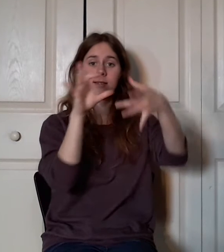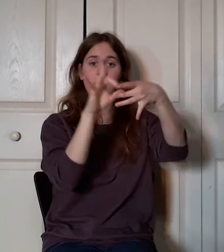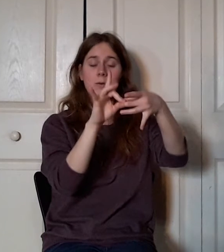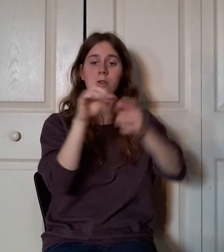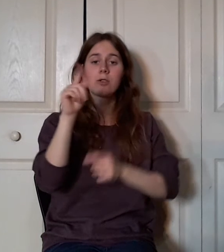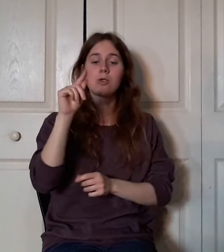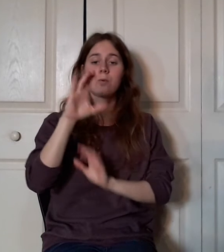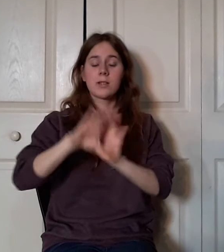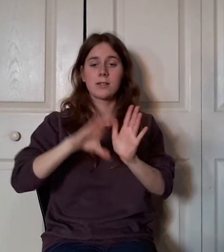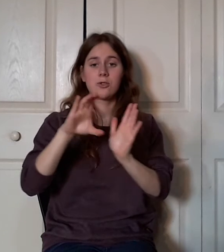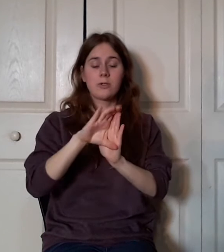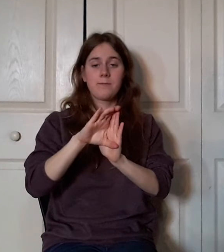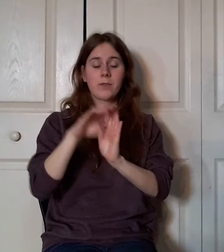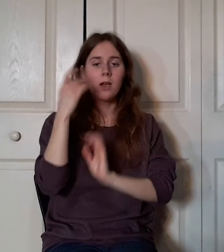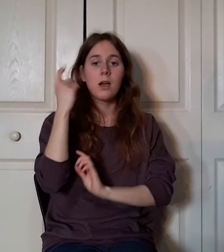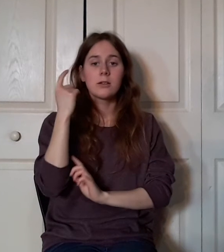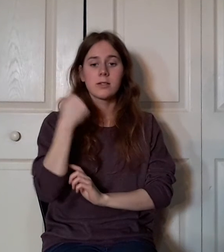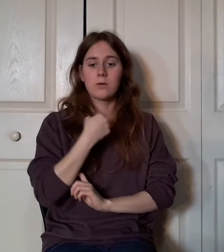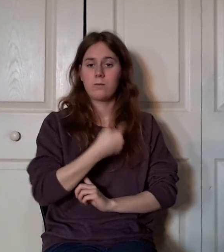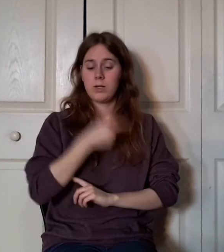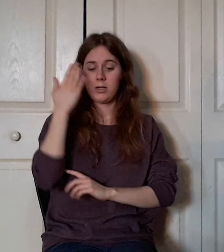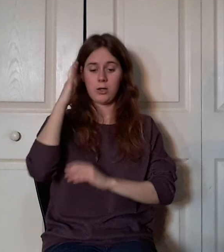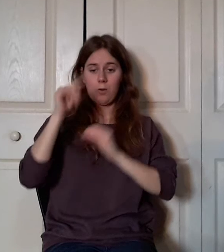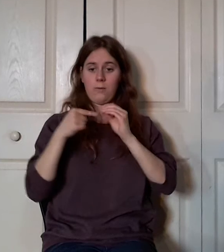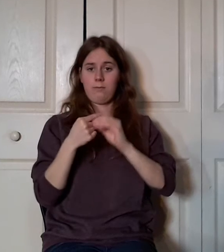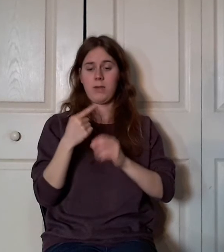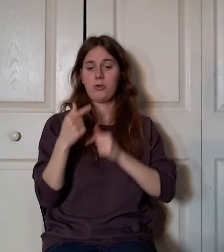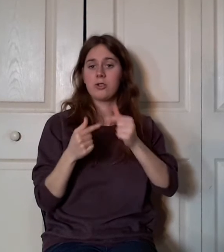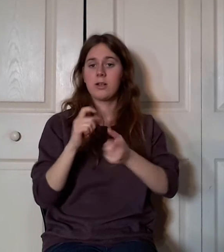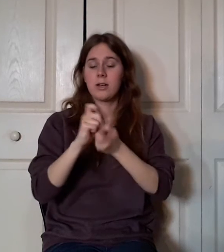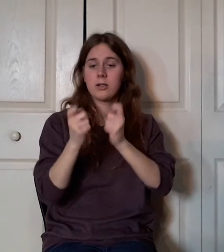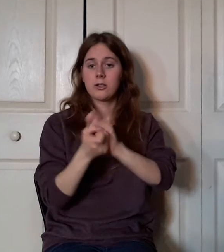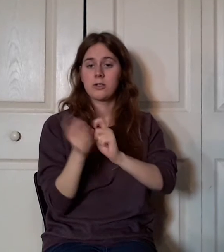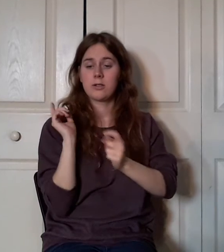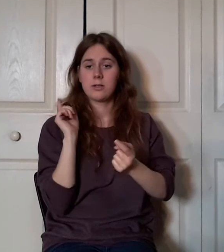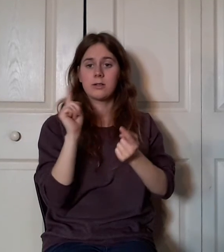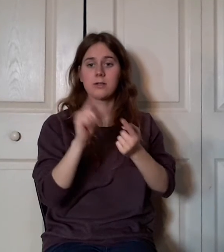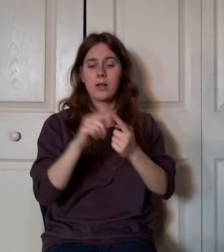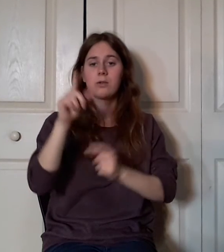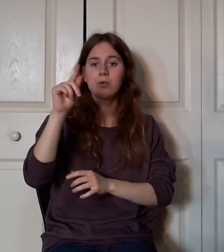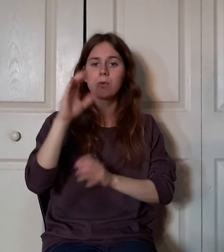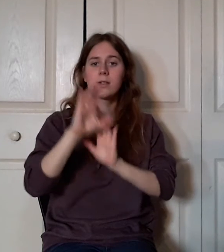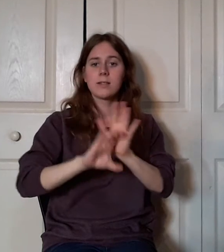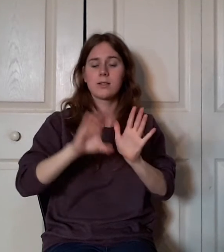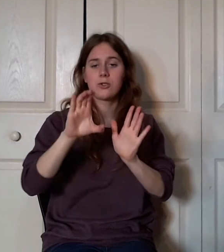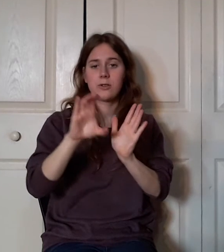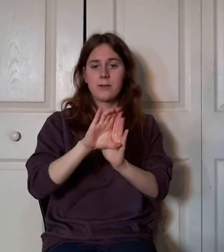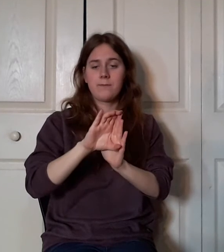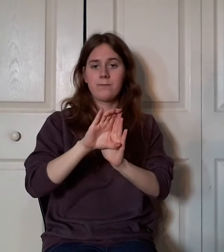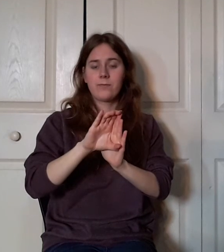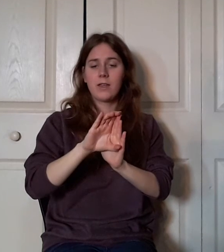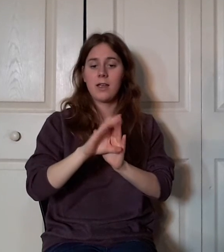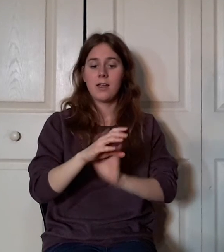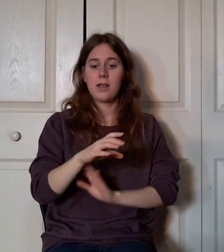heredity until the middle of the 20th century. And the direct modification of genes for some purpose really didn't